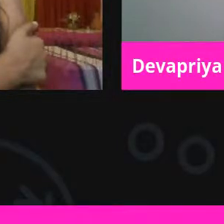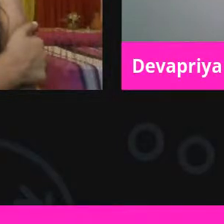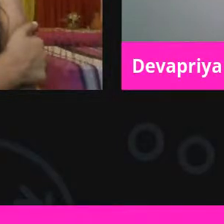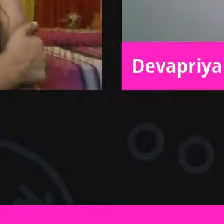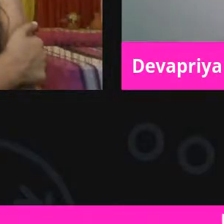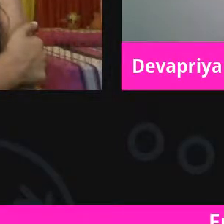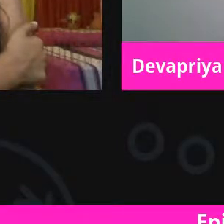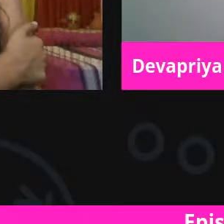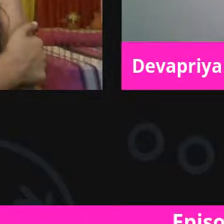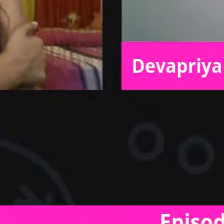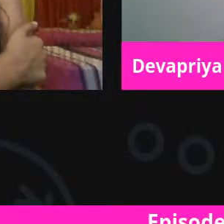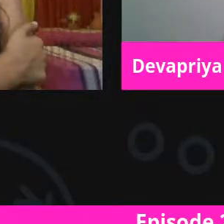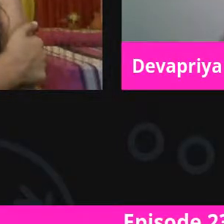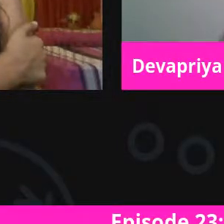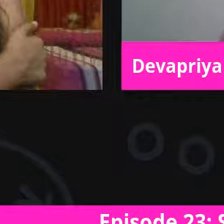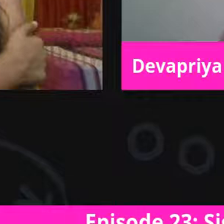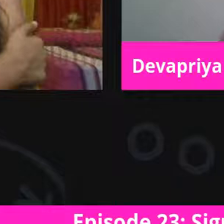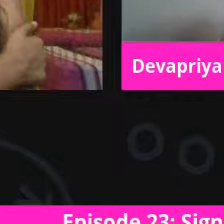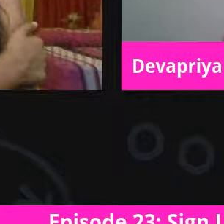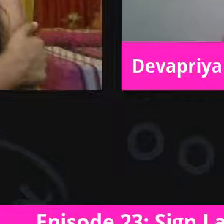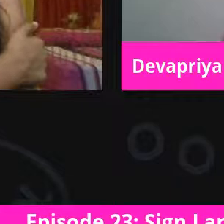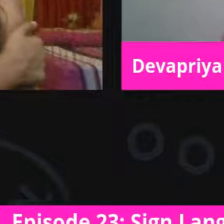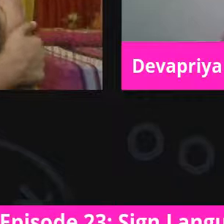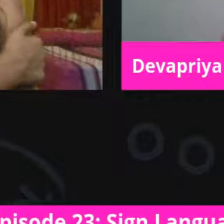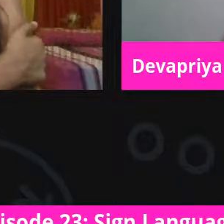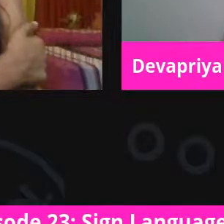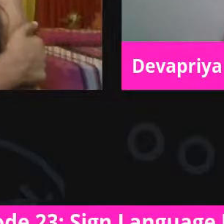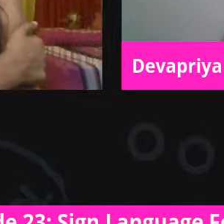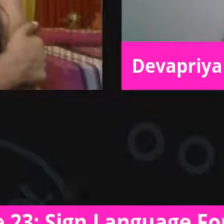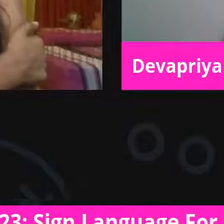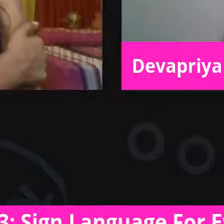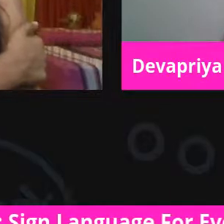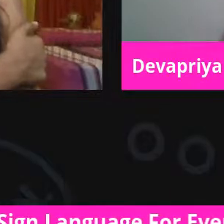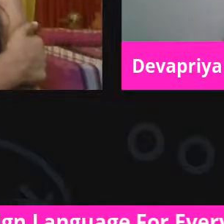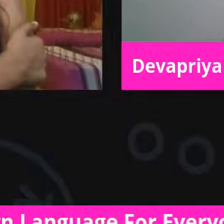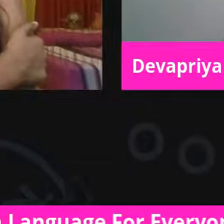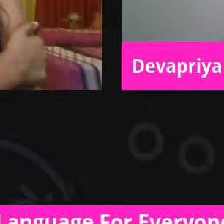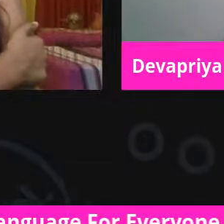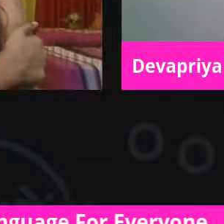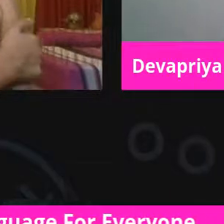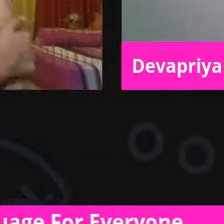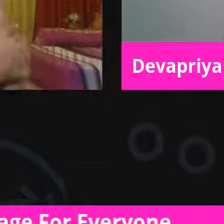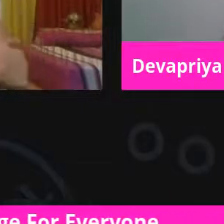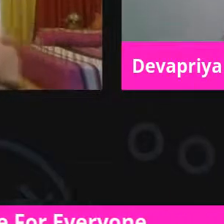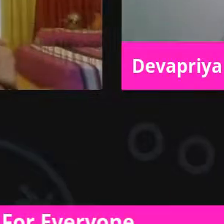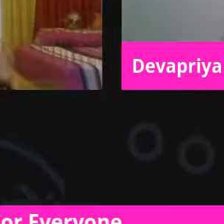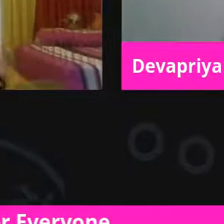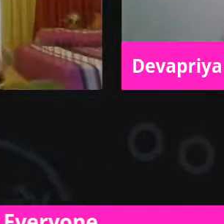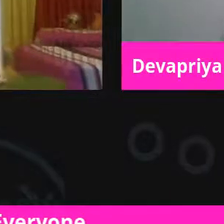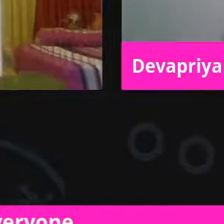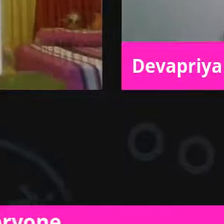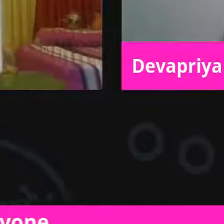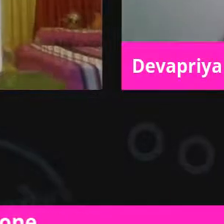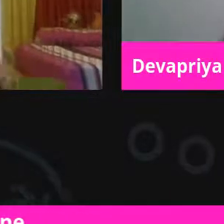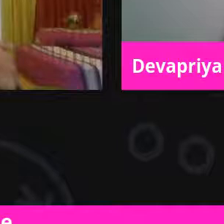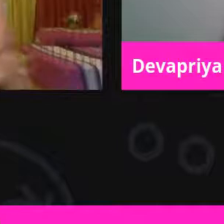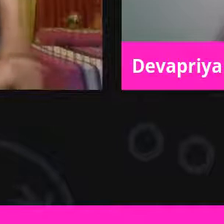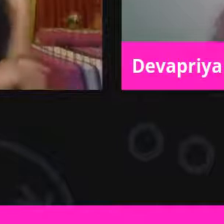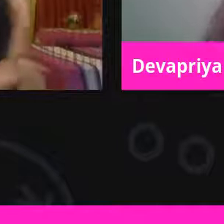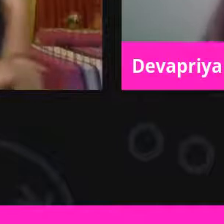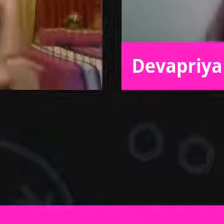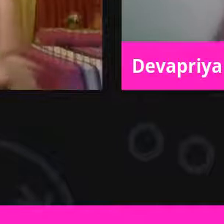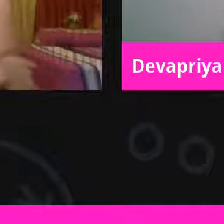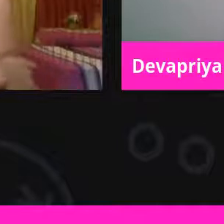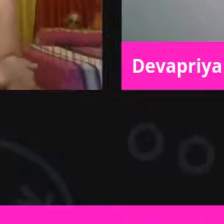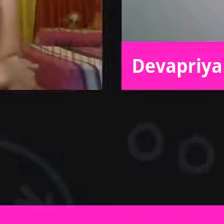time, we can use it to communicate with the deaf community. And I think that's a basic